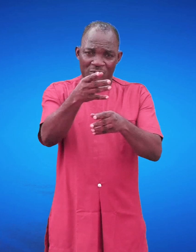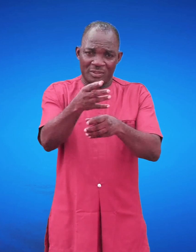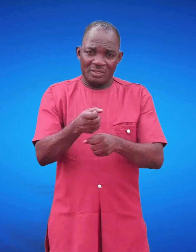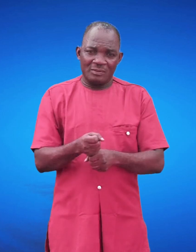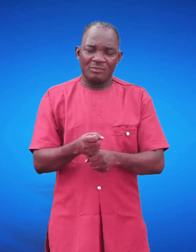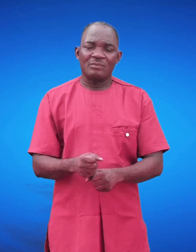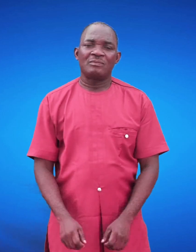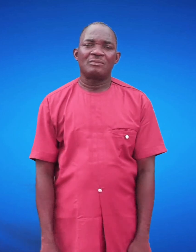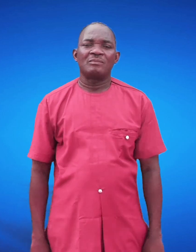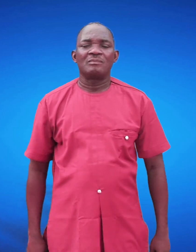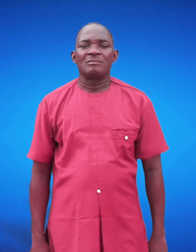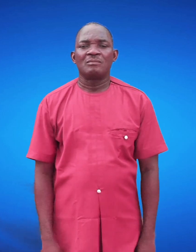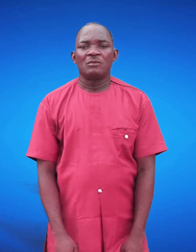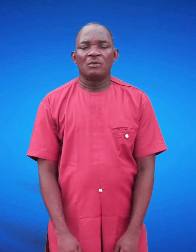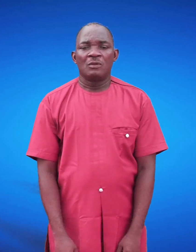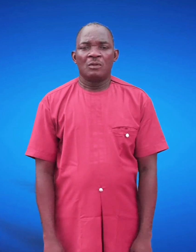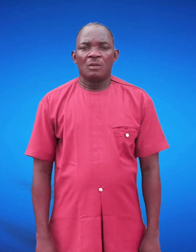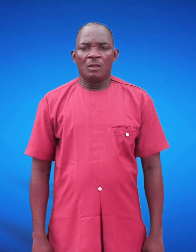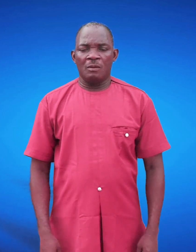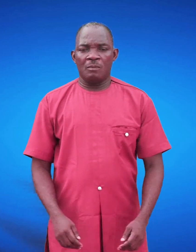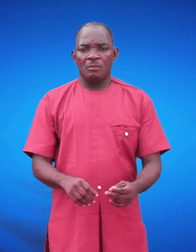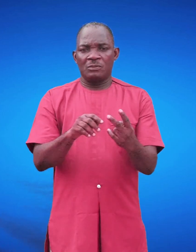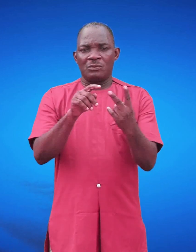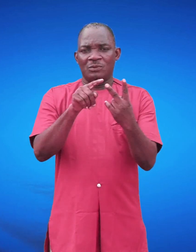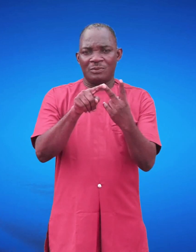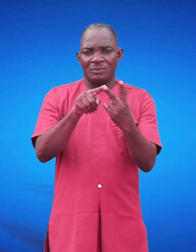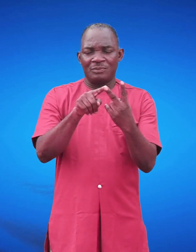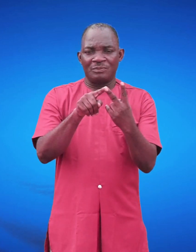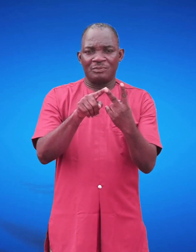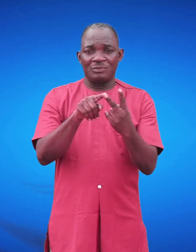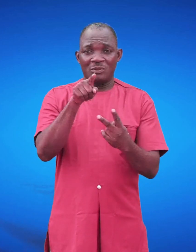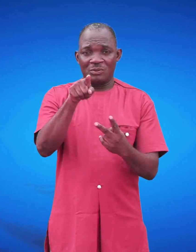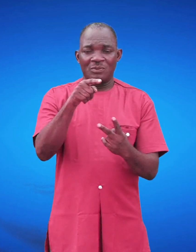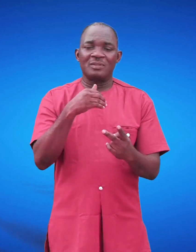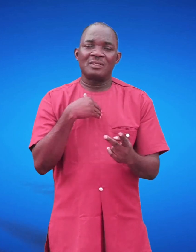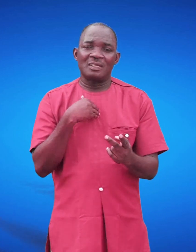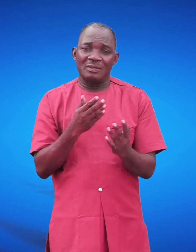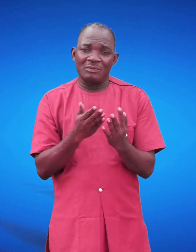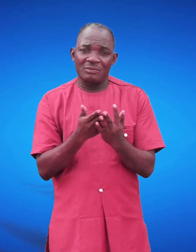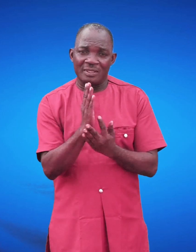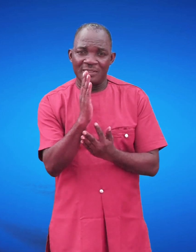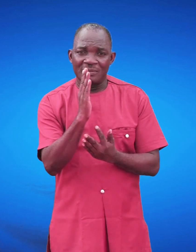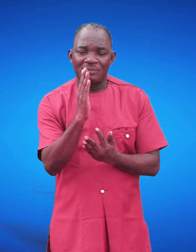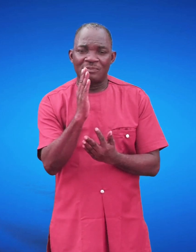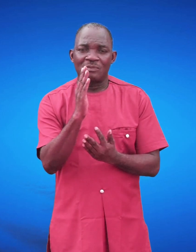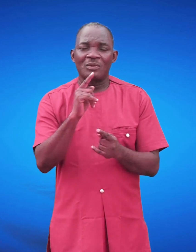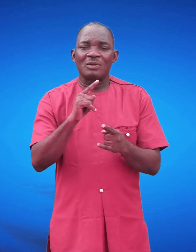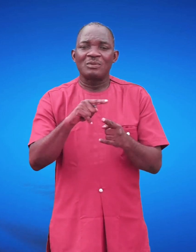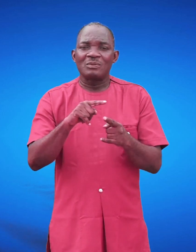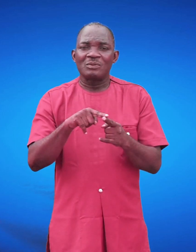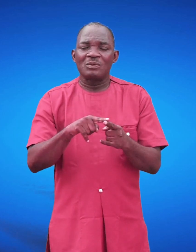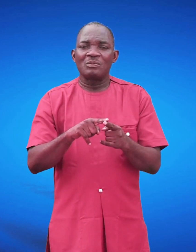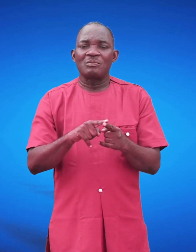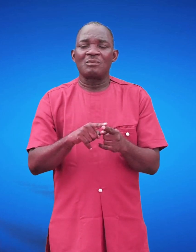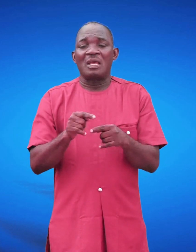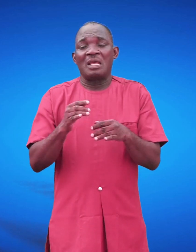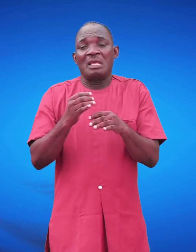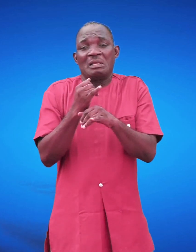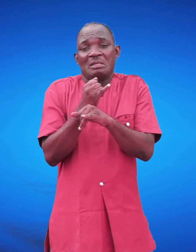receive. 2. You have the right to independent